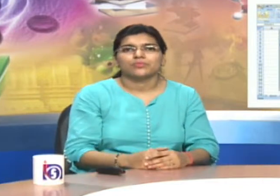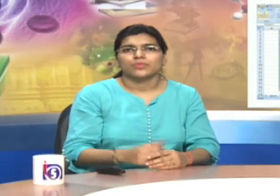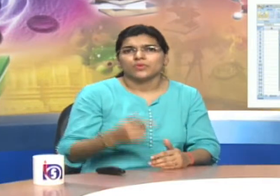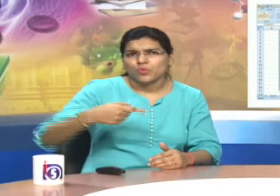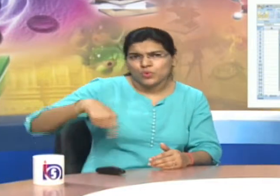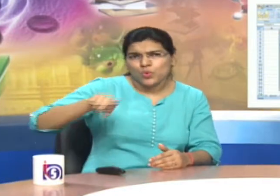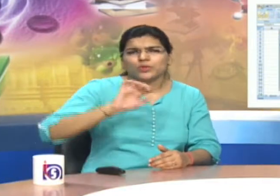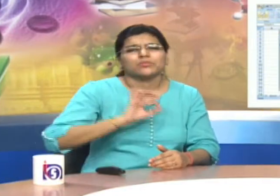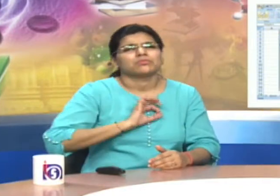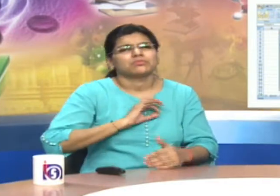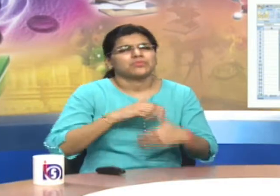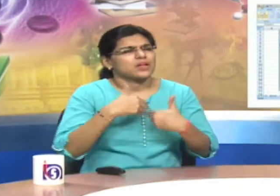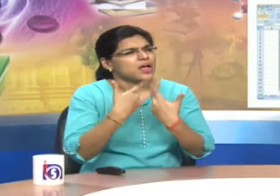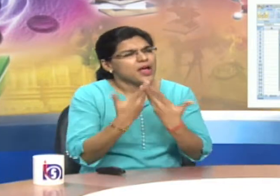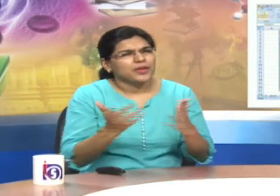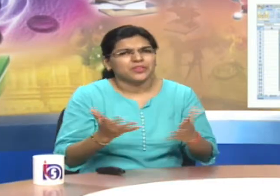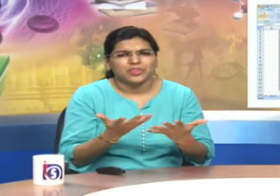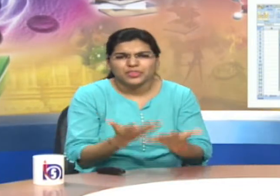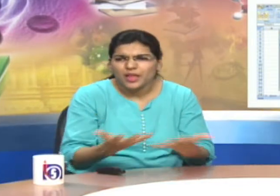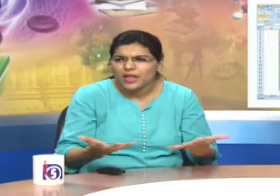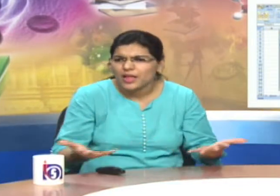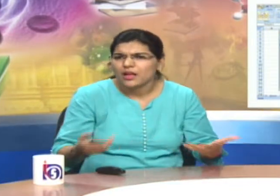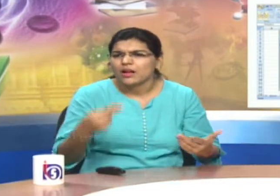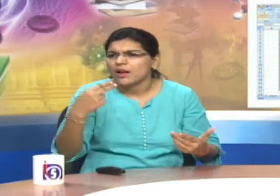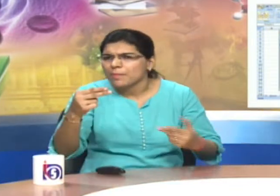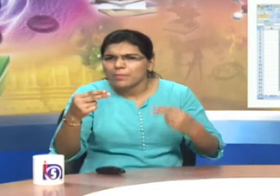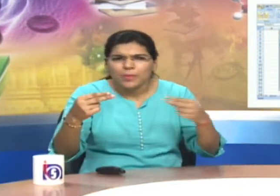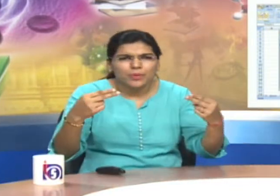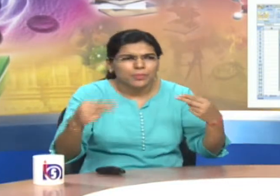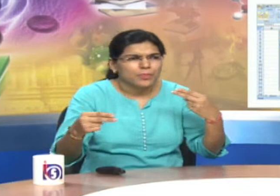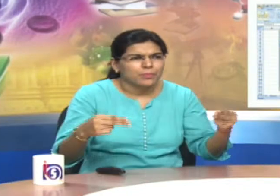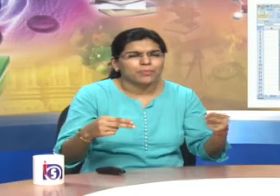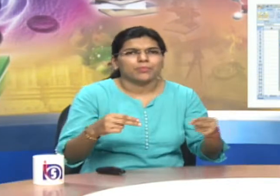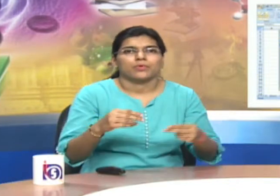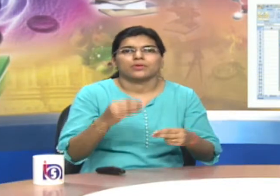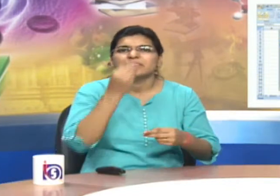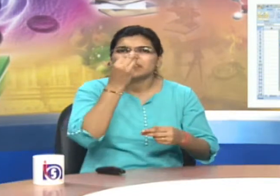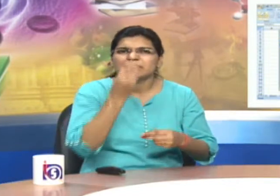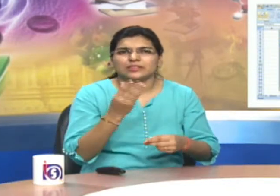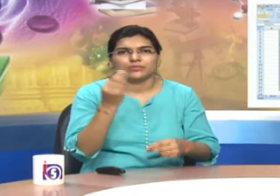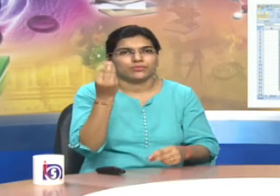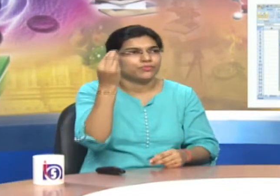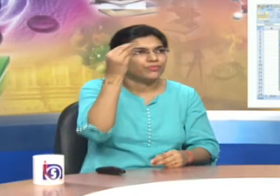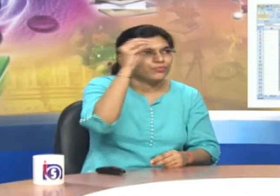picture. As per your choice, you can put any image